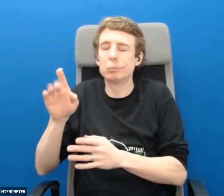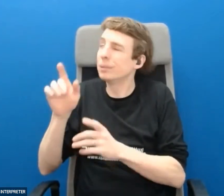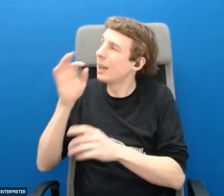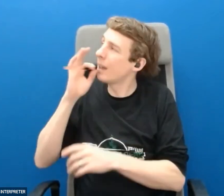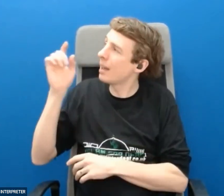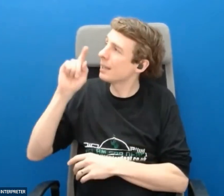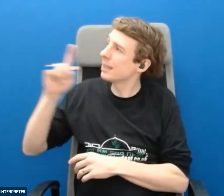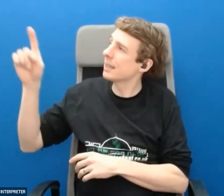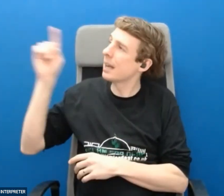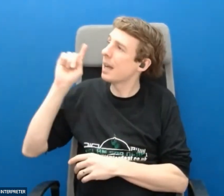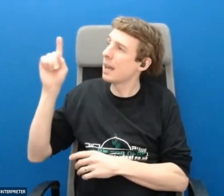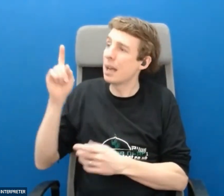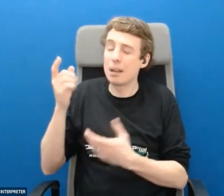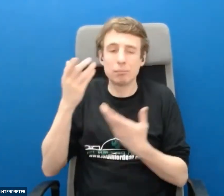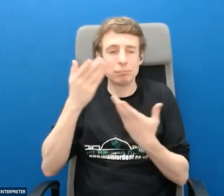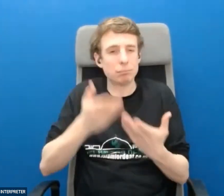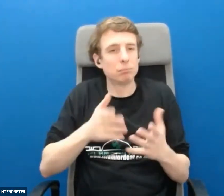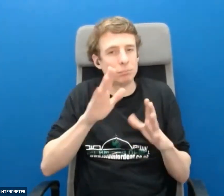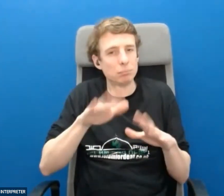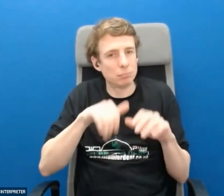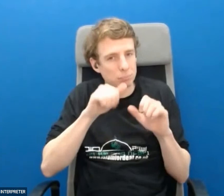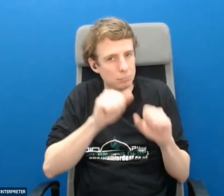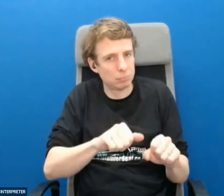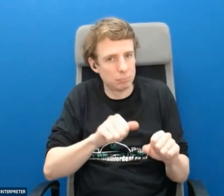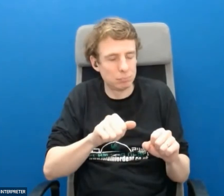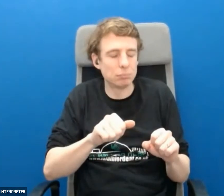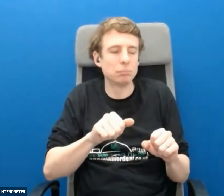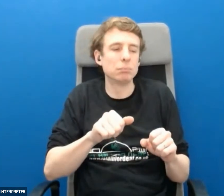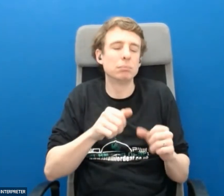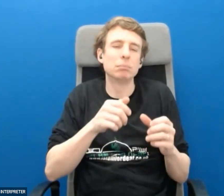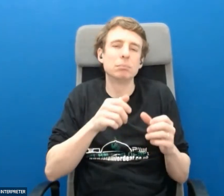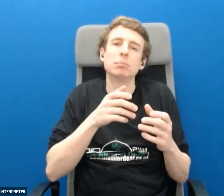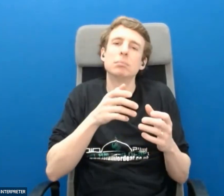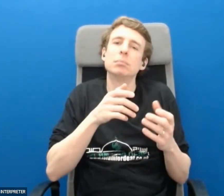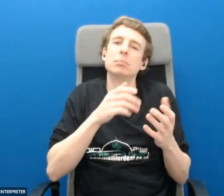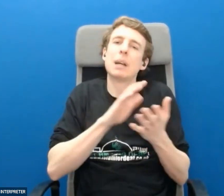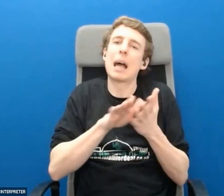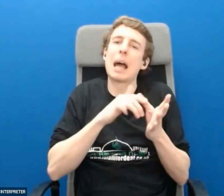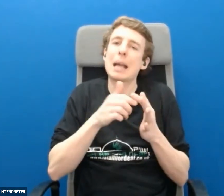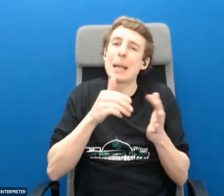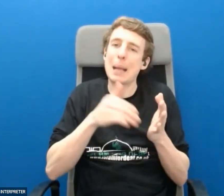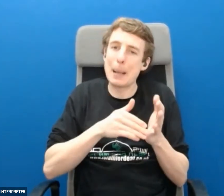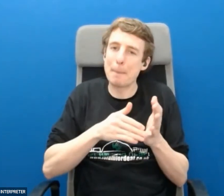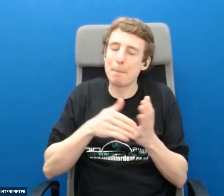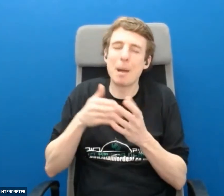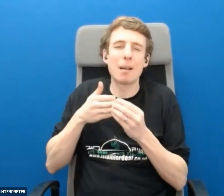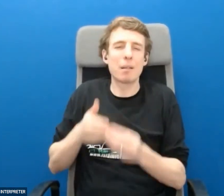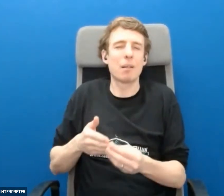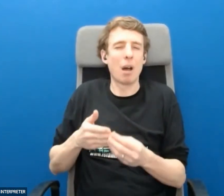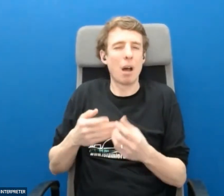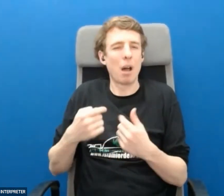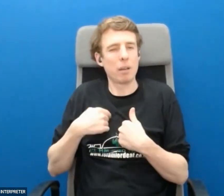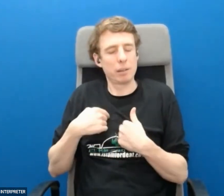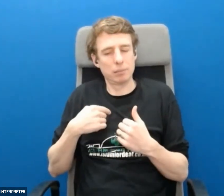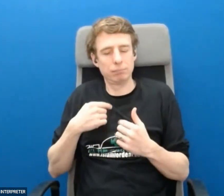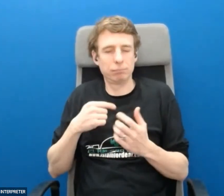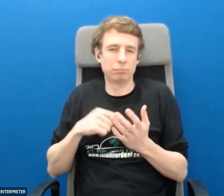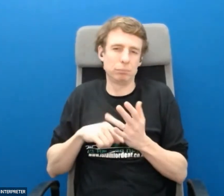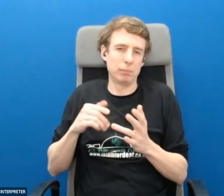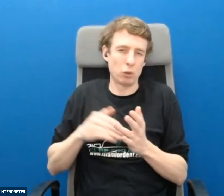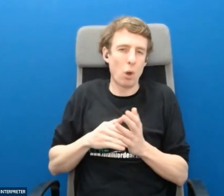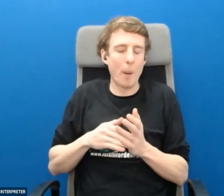our beloved Tom to that which is best for him in this world and the next. And may Allah shower peace